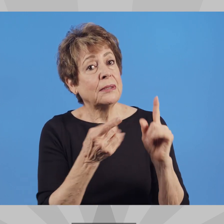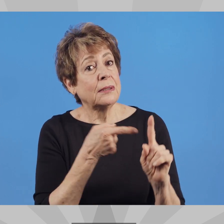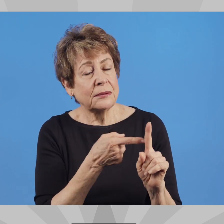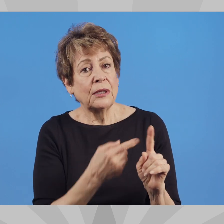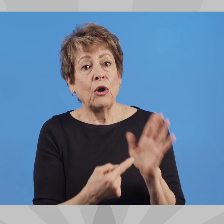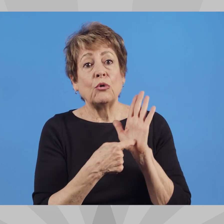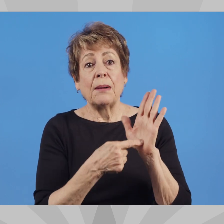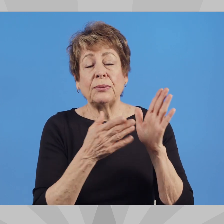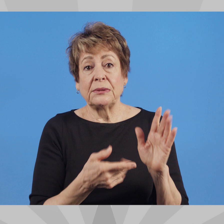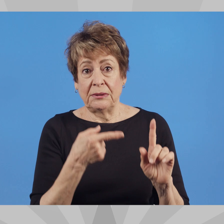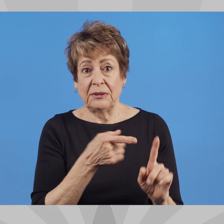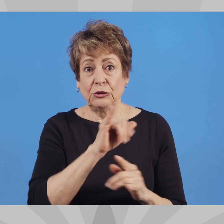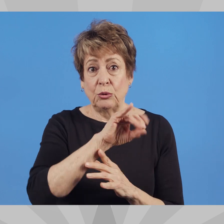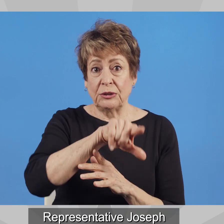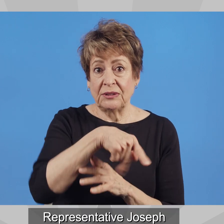Statement.